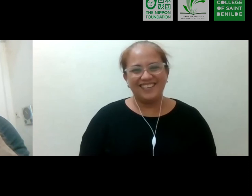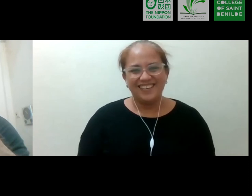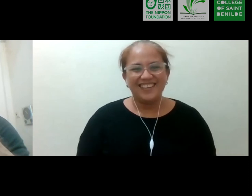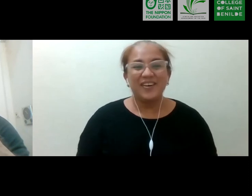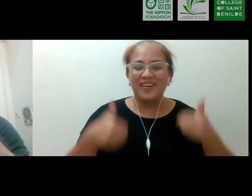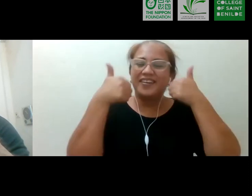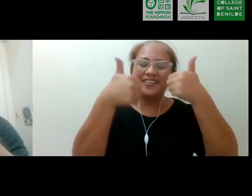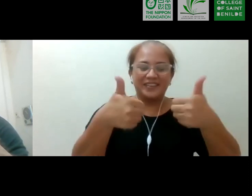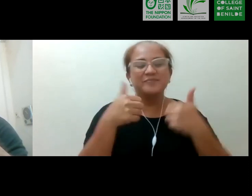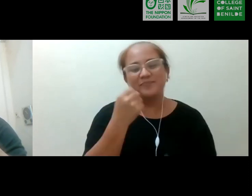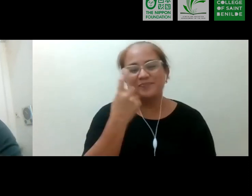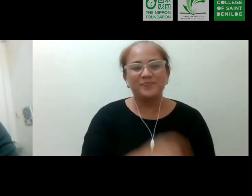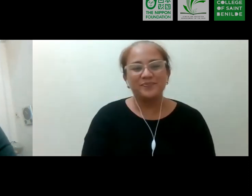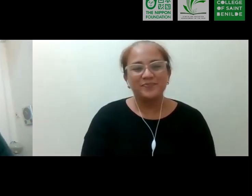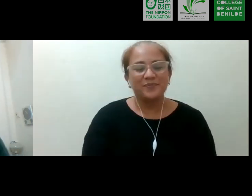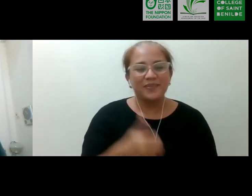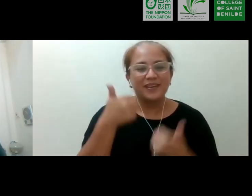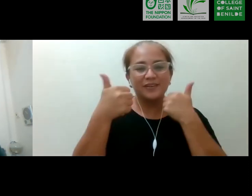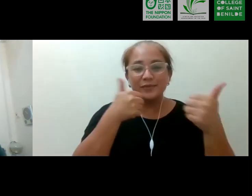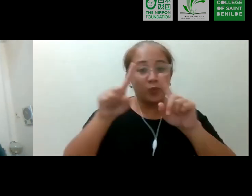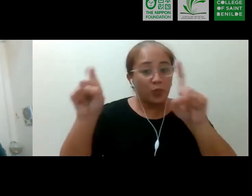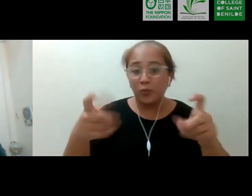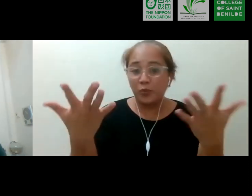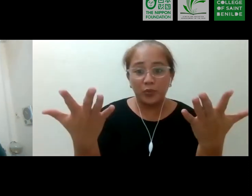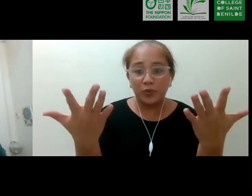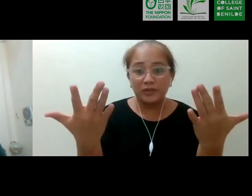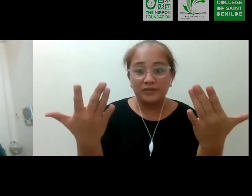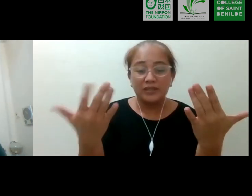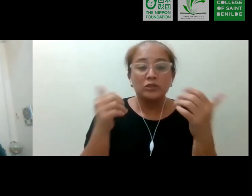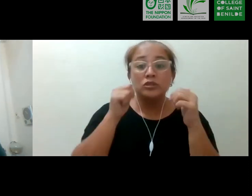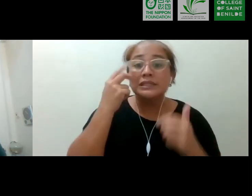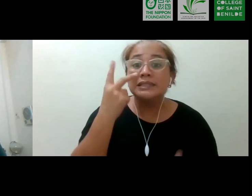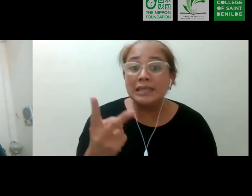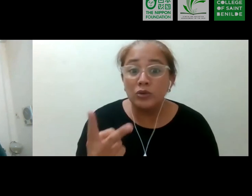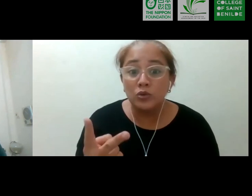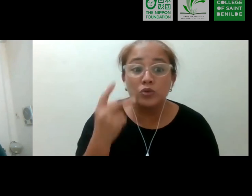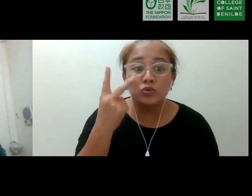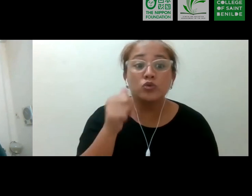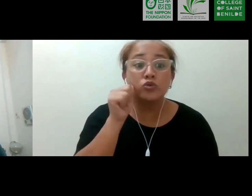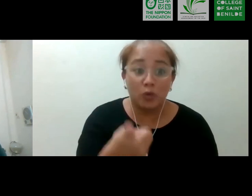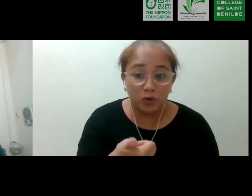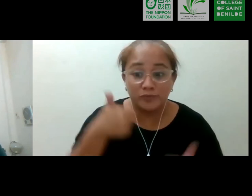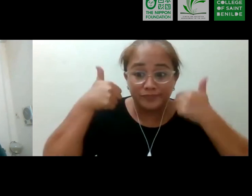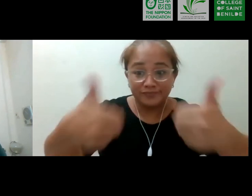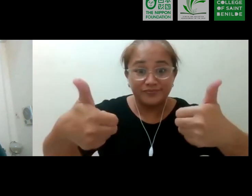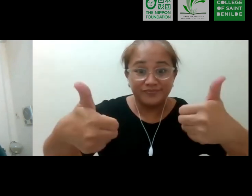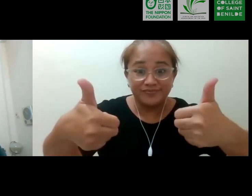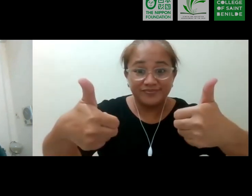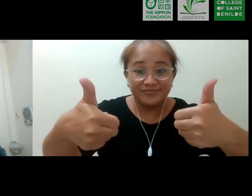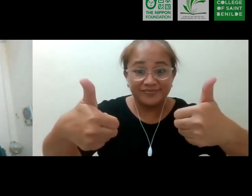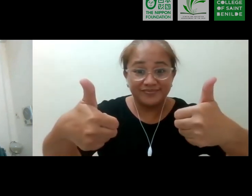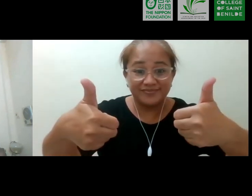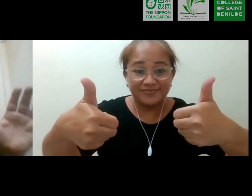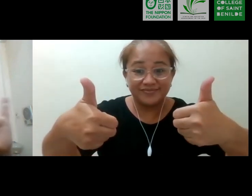Okay. All right, so no questions. We'll see you tomorrow.